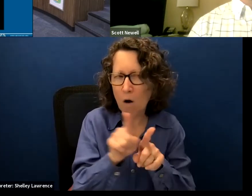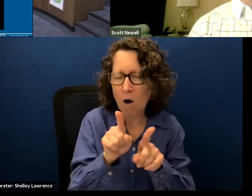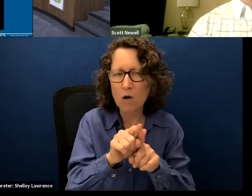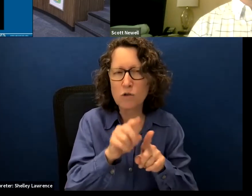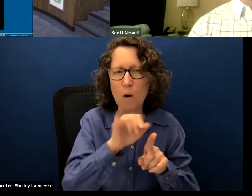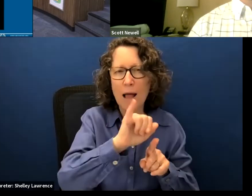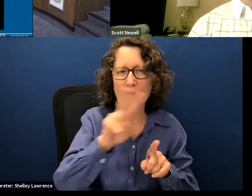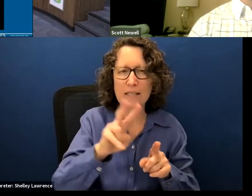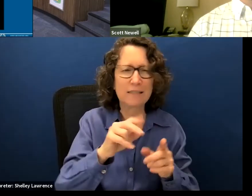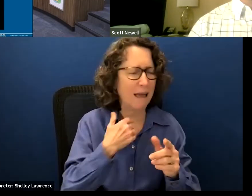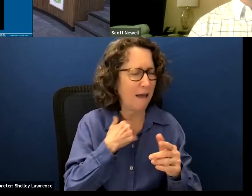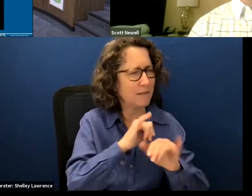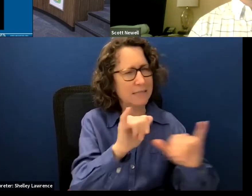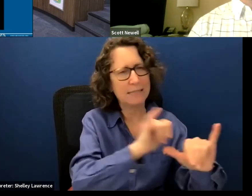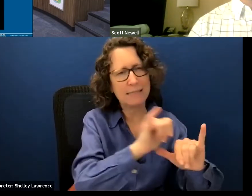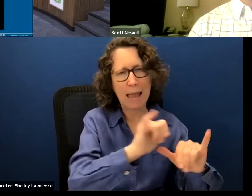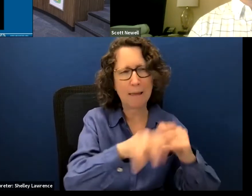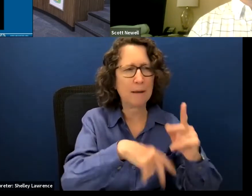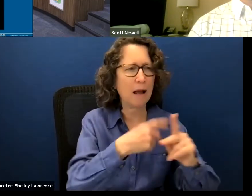many similarities,